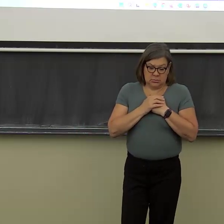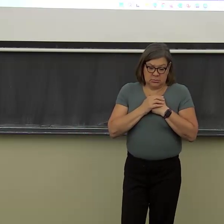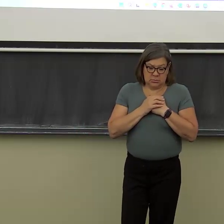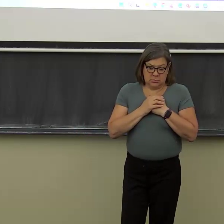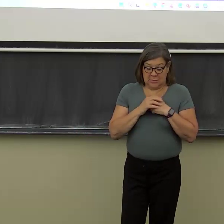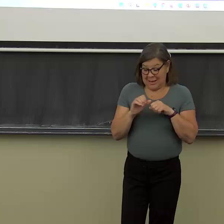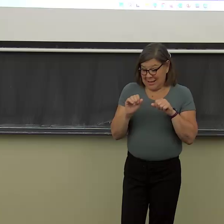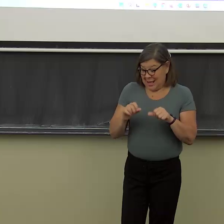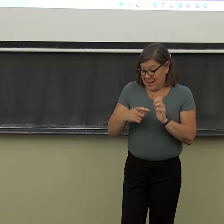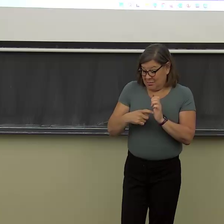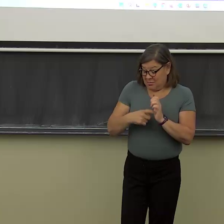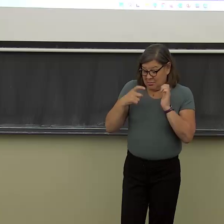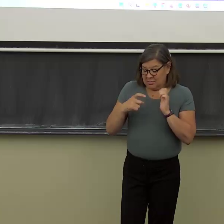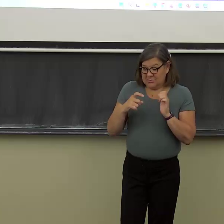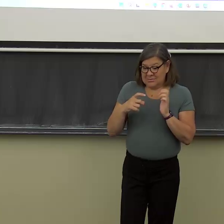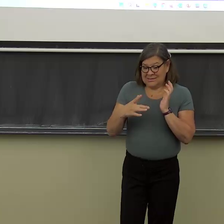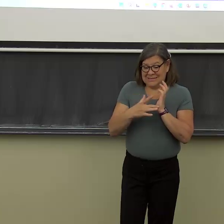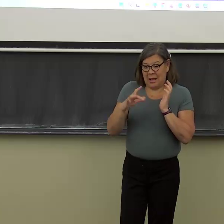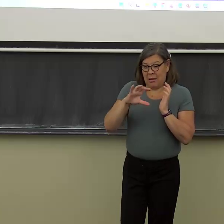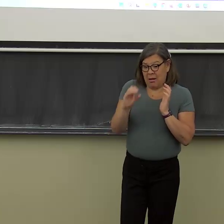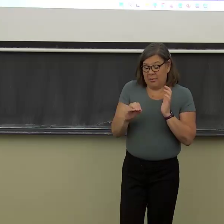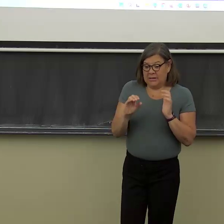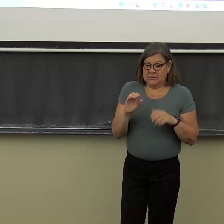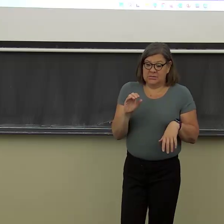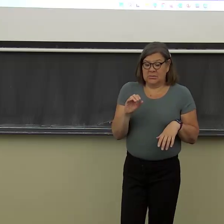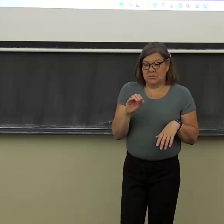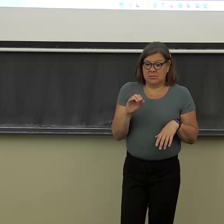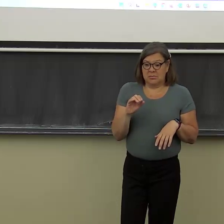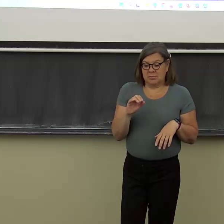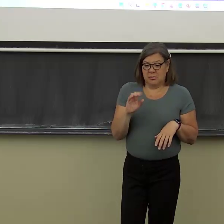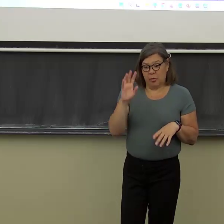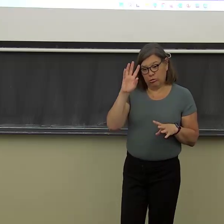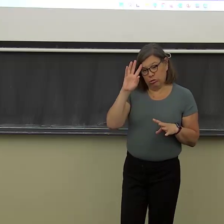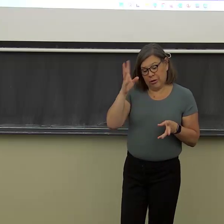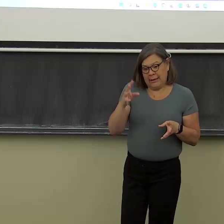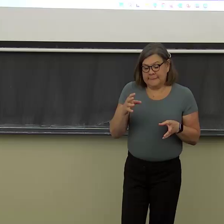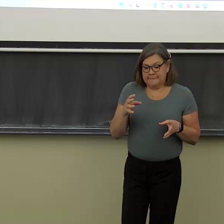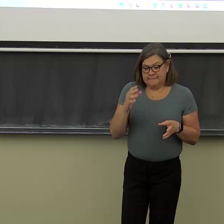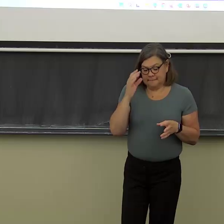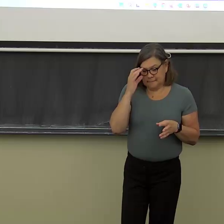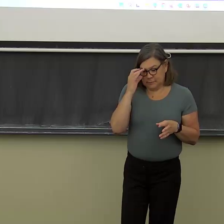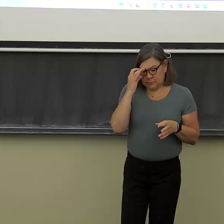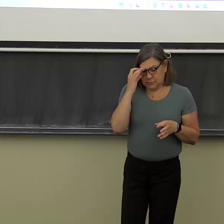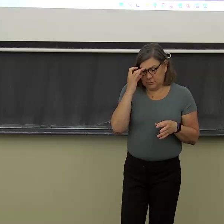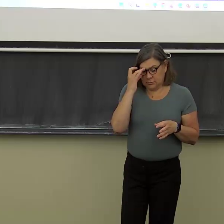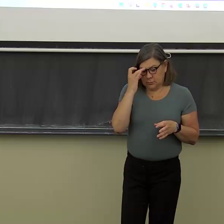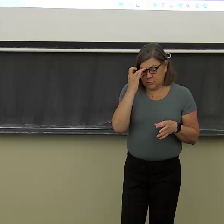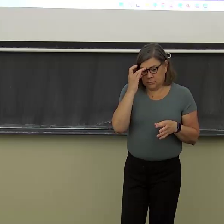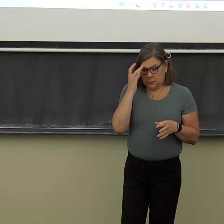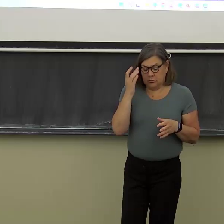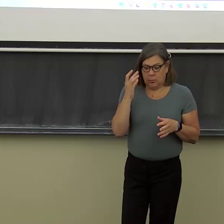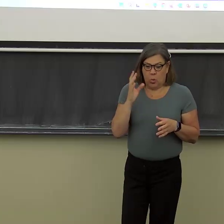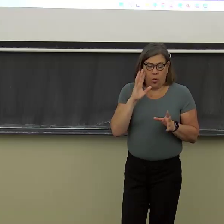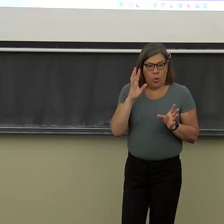tech companies to create, or we mandate that people